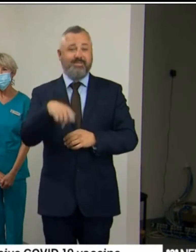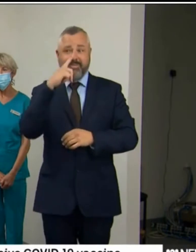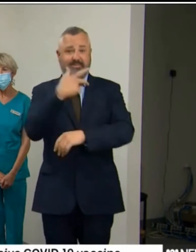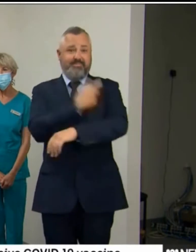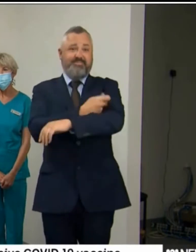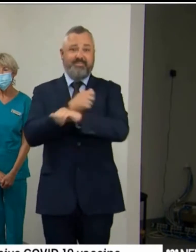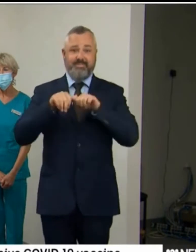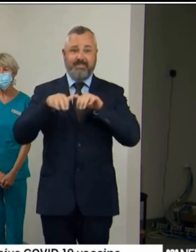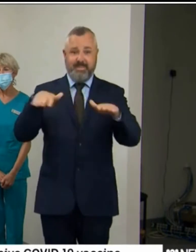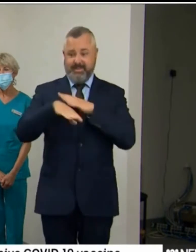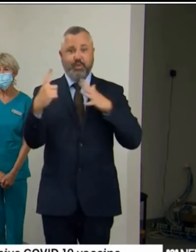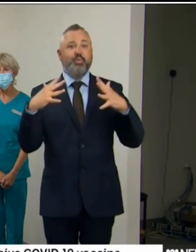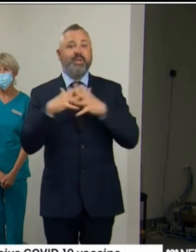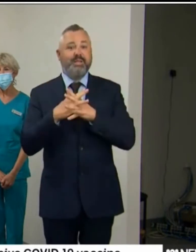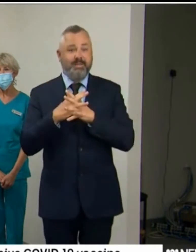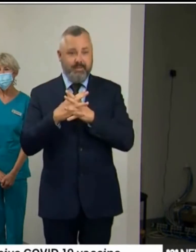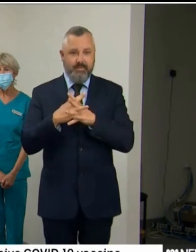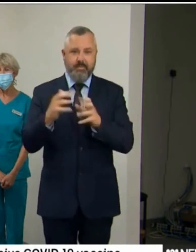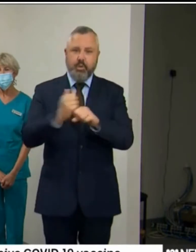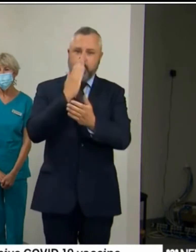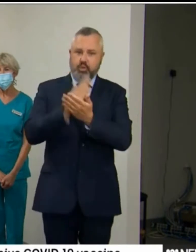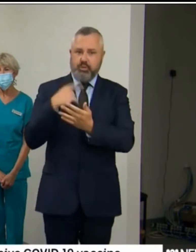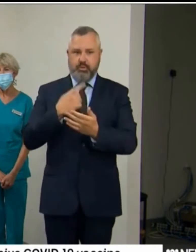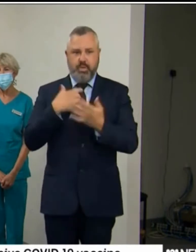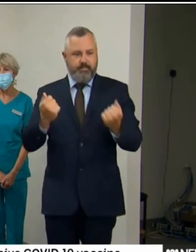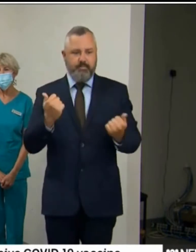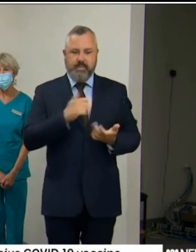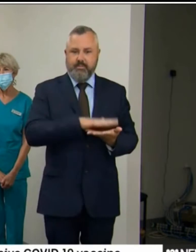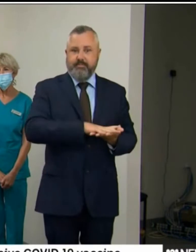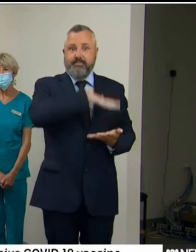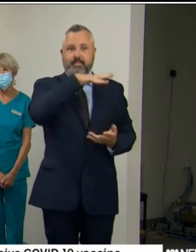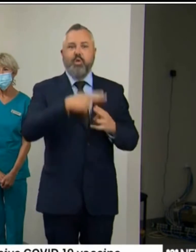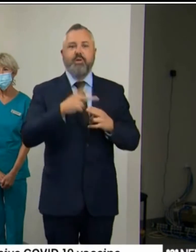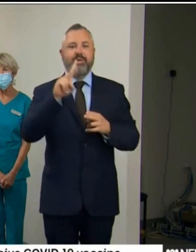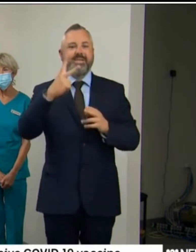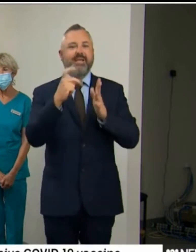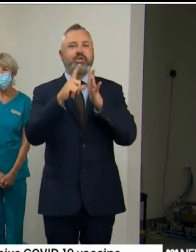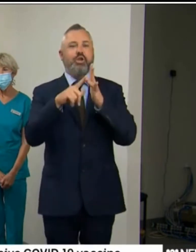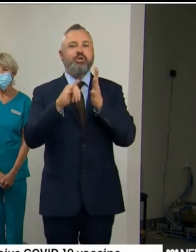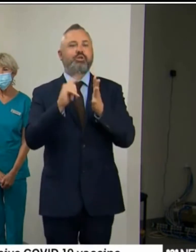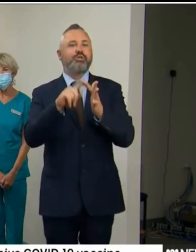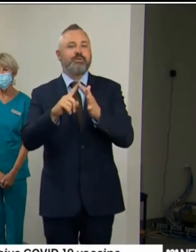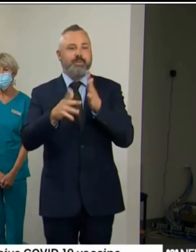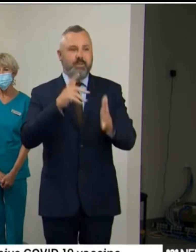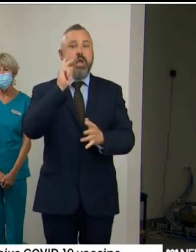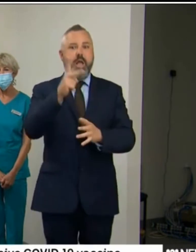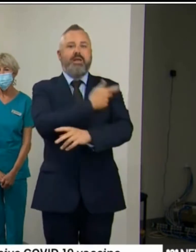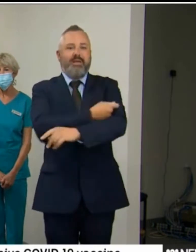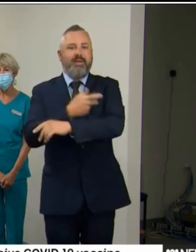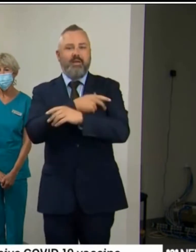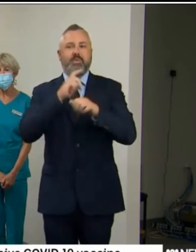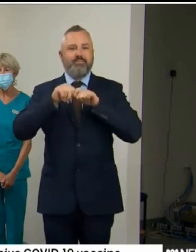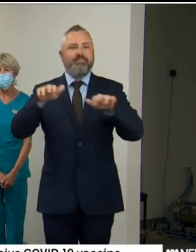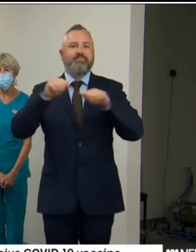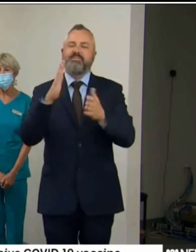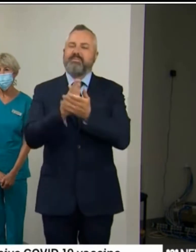whilst making sure we have the contingency for second vaccinations, and that will continue to grow, and that's a wonderful outcome for Australians. I